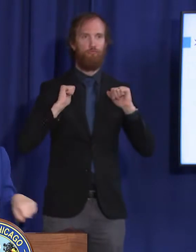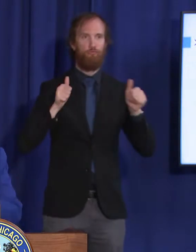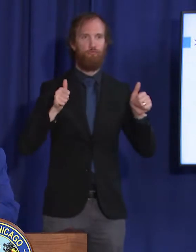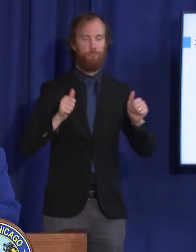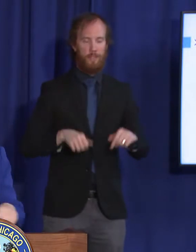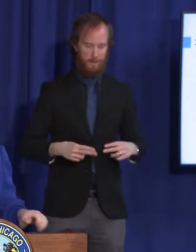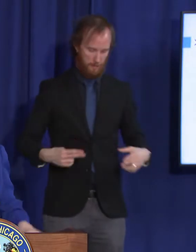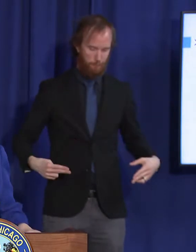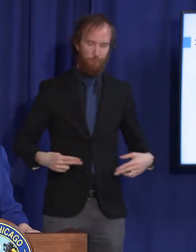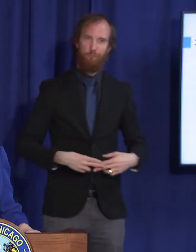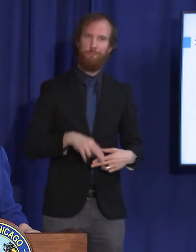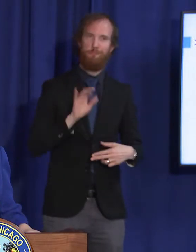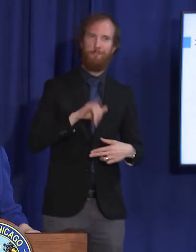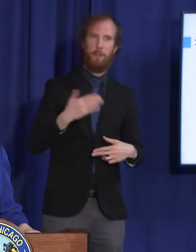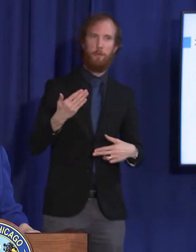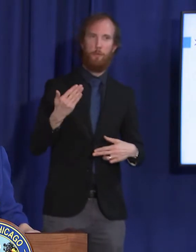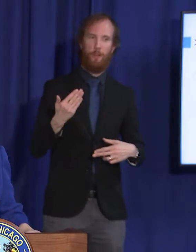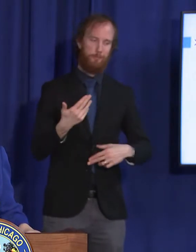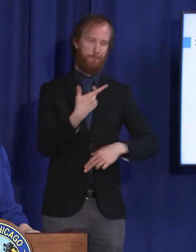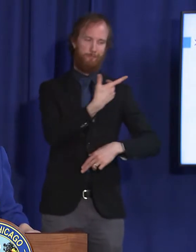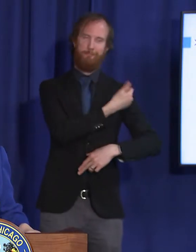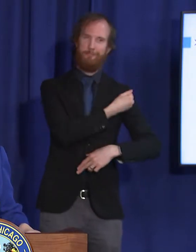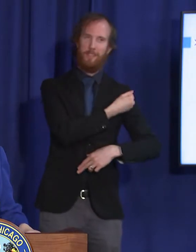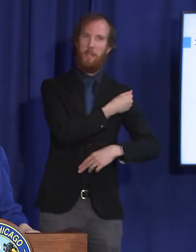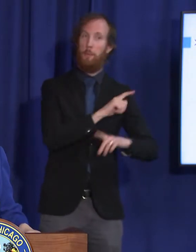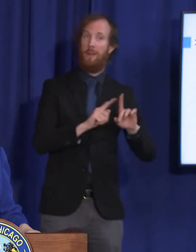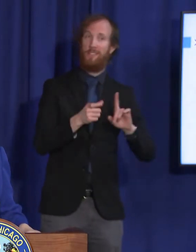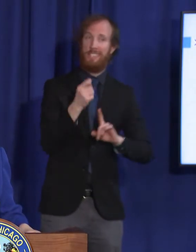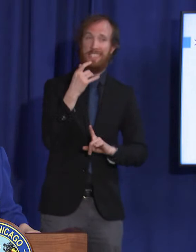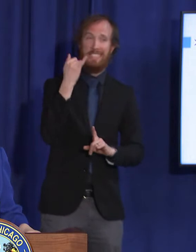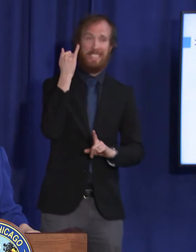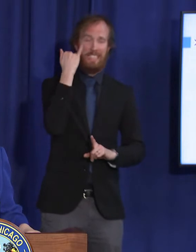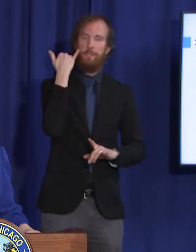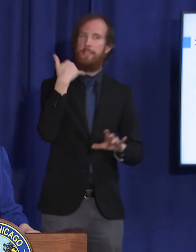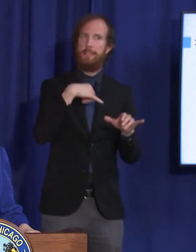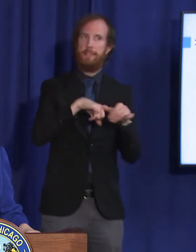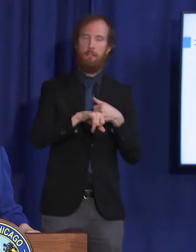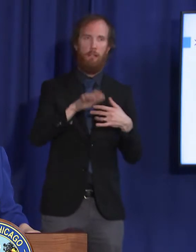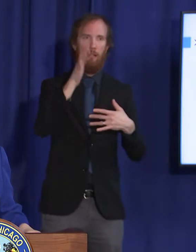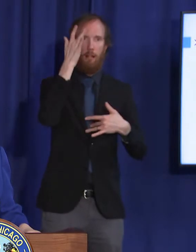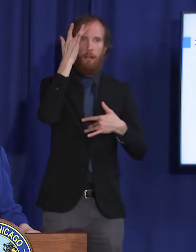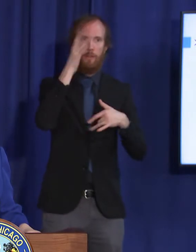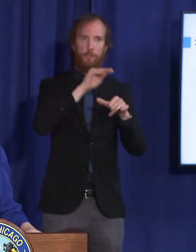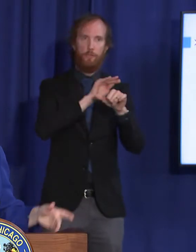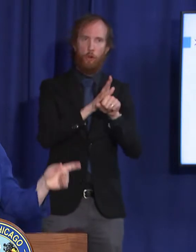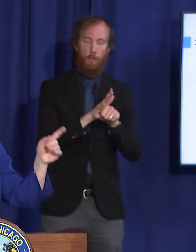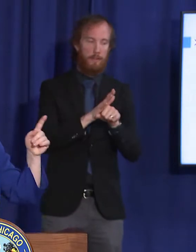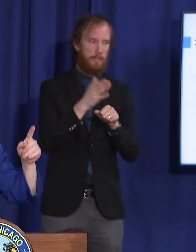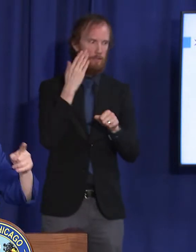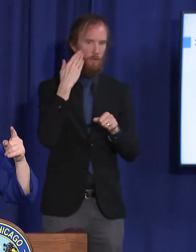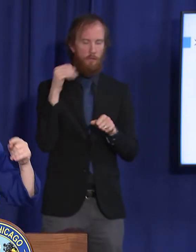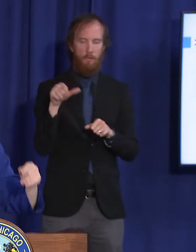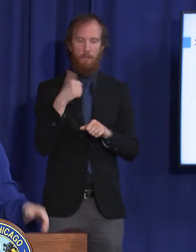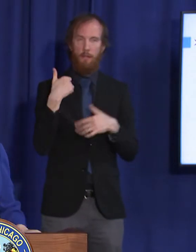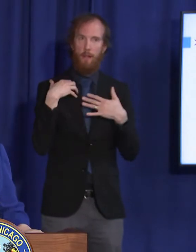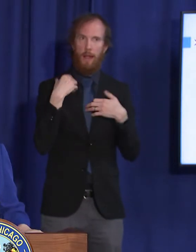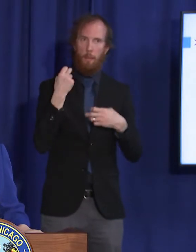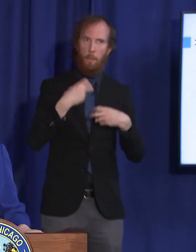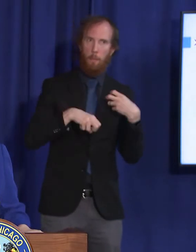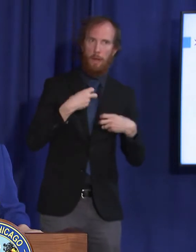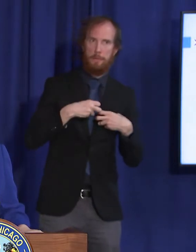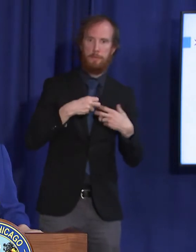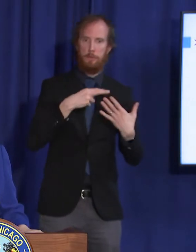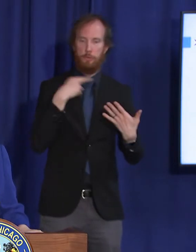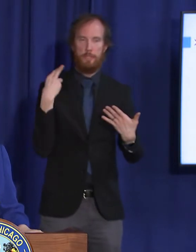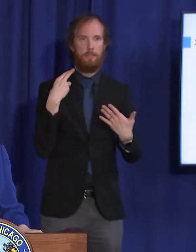most important thing to protect yourself. But if you do get COVID and you have risk factors, please